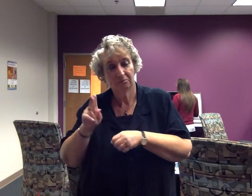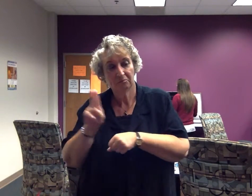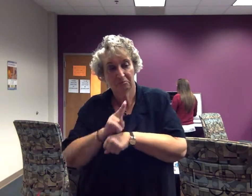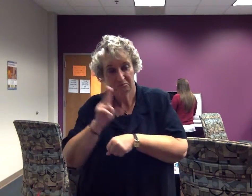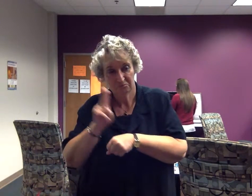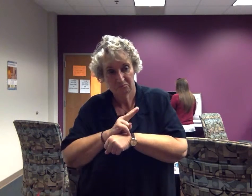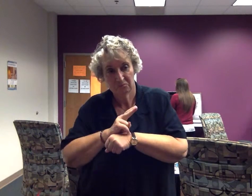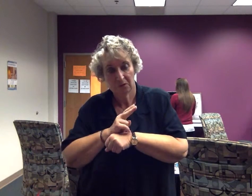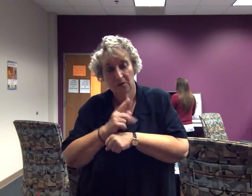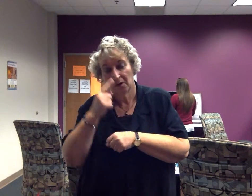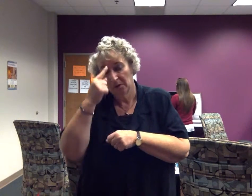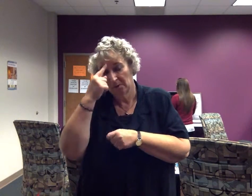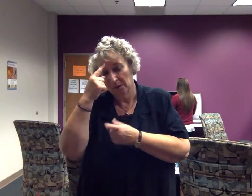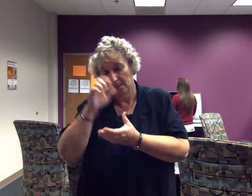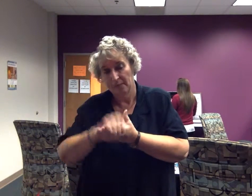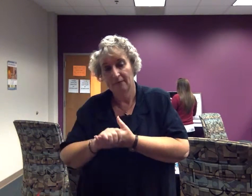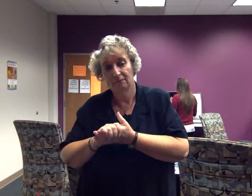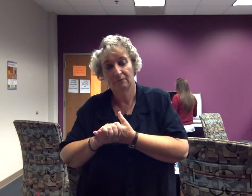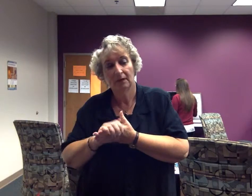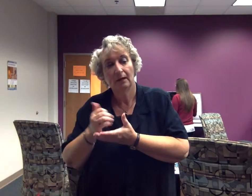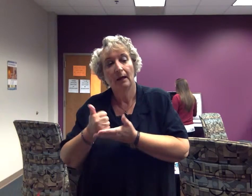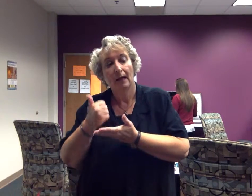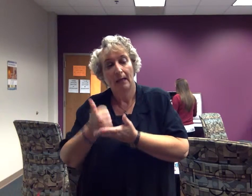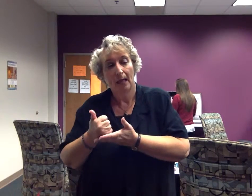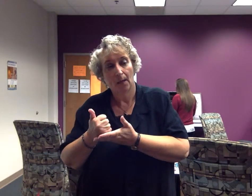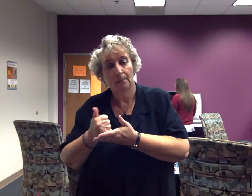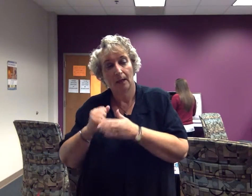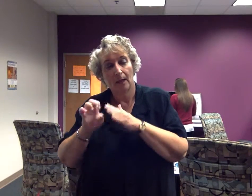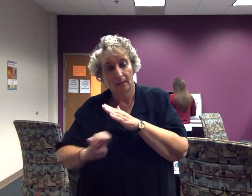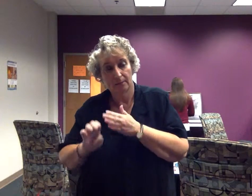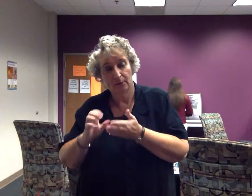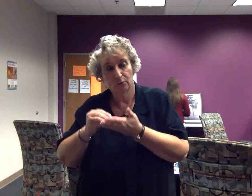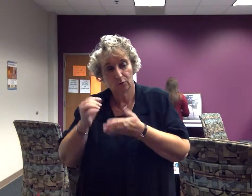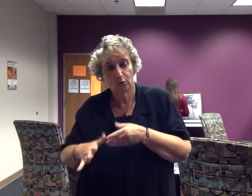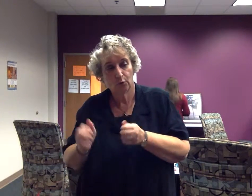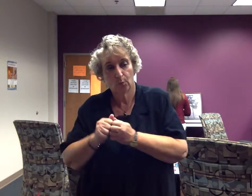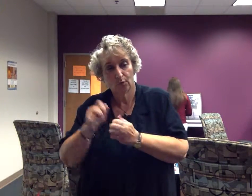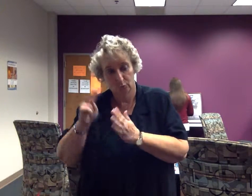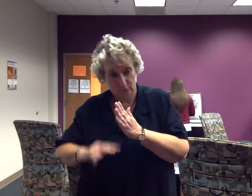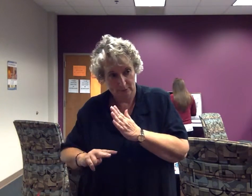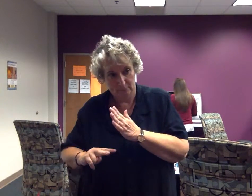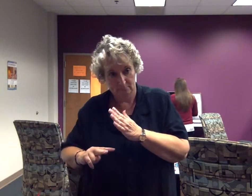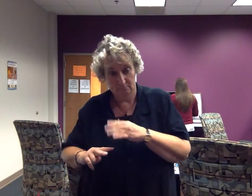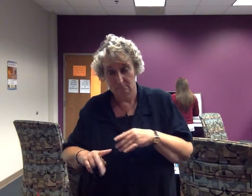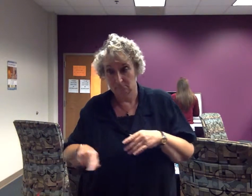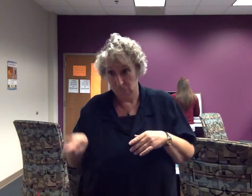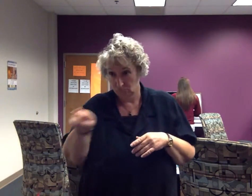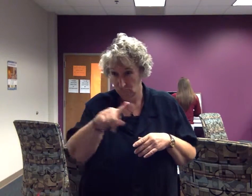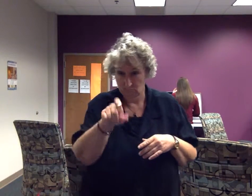a belief that you need to help the elementary kids with their reading, right? Does that make sense to everybody else? Has anybody